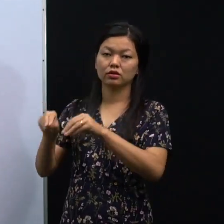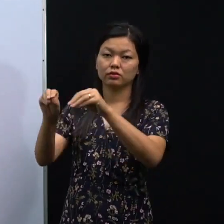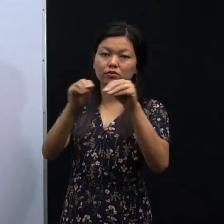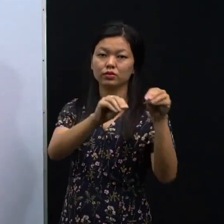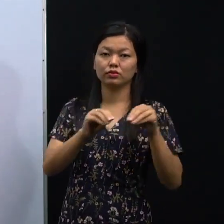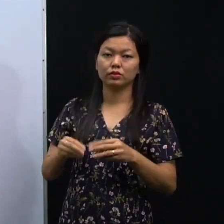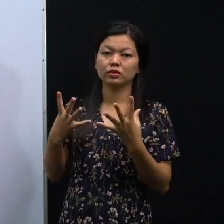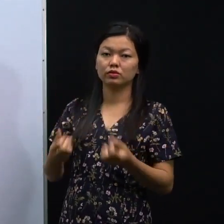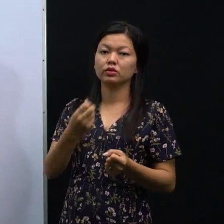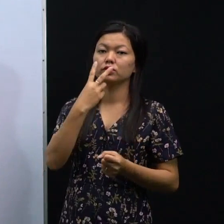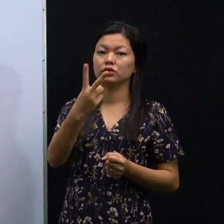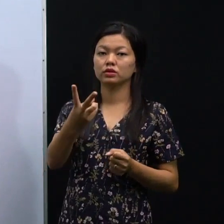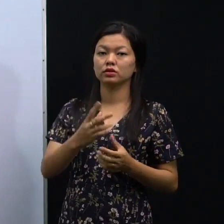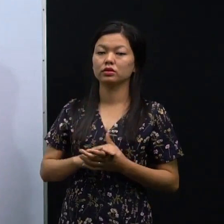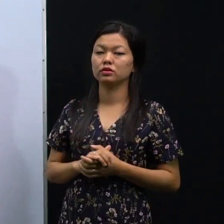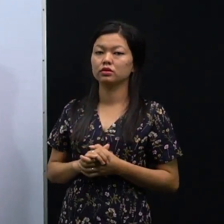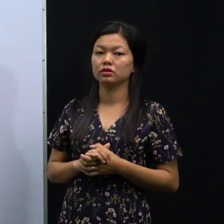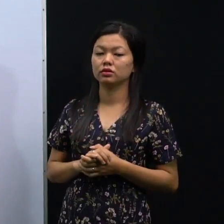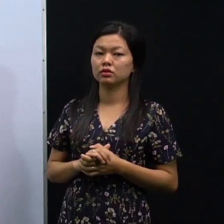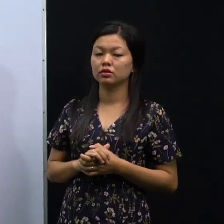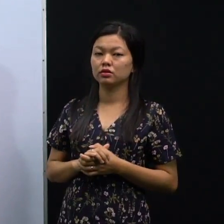this machine is an